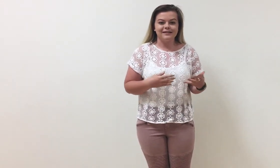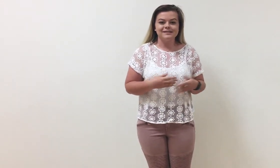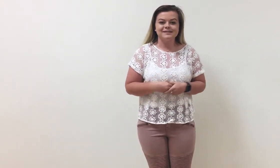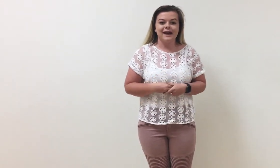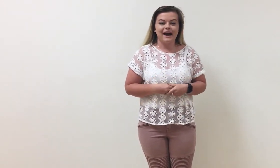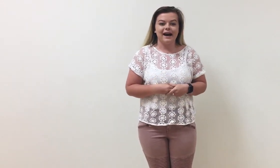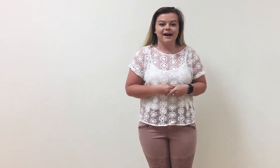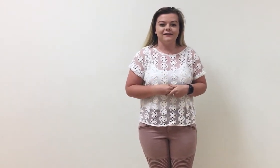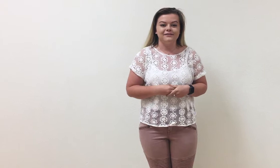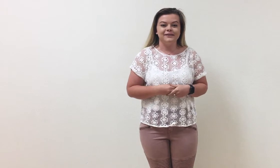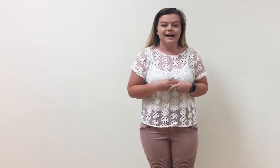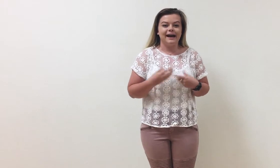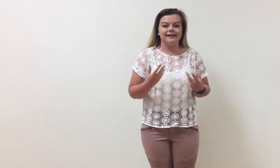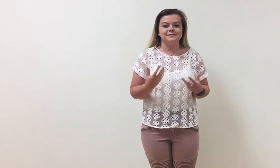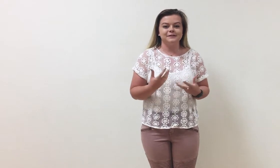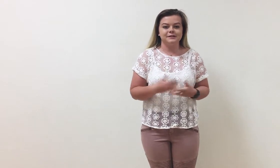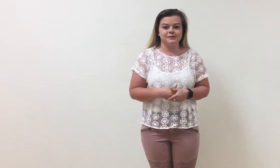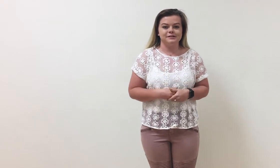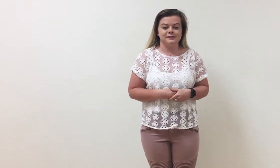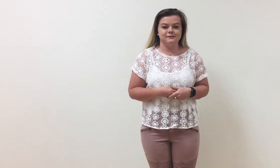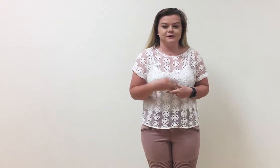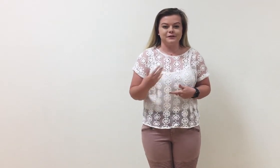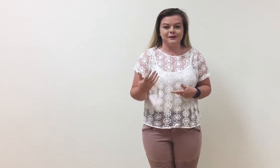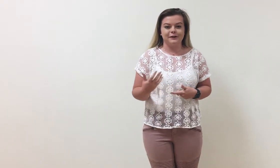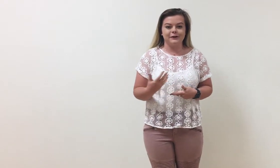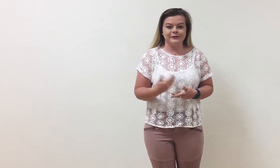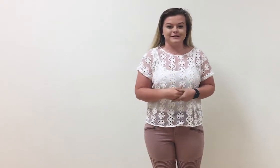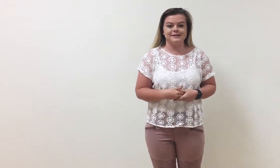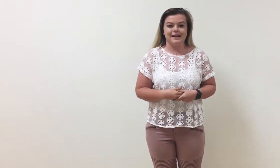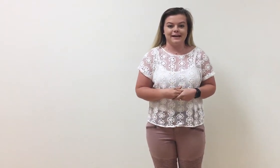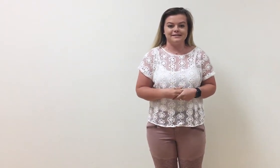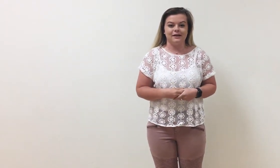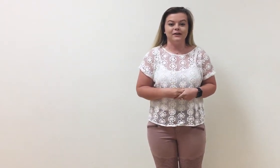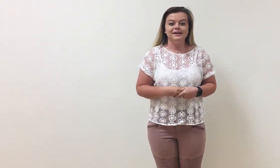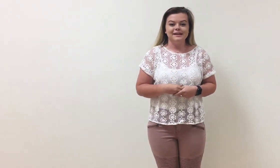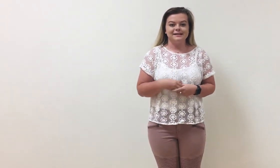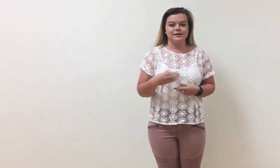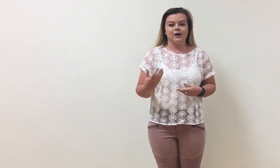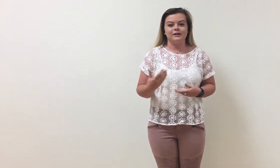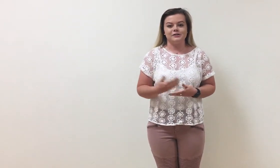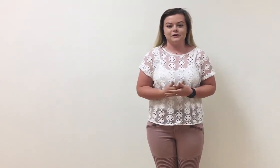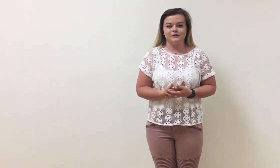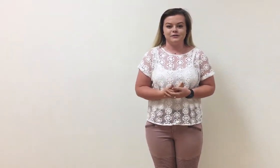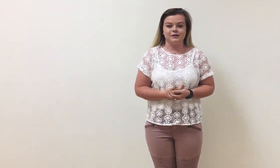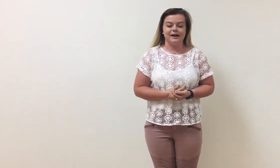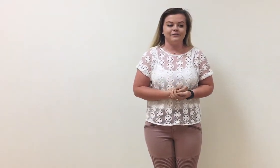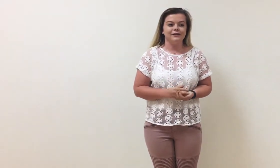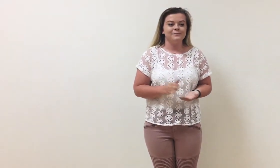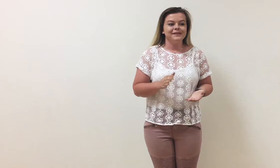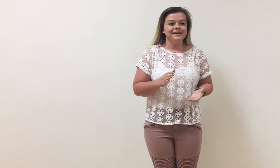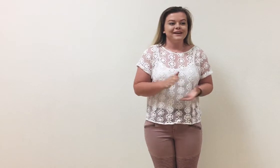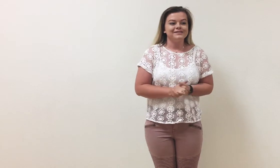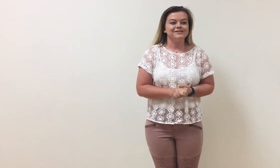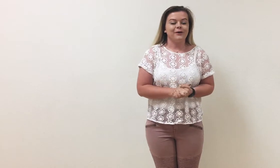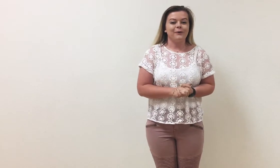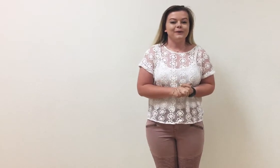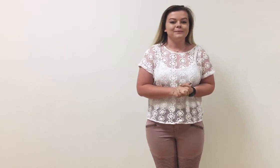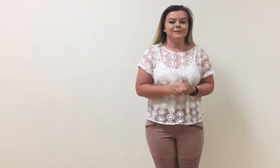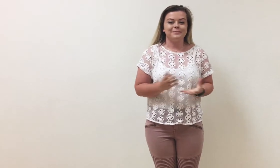us have had different interests in furthering our careers in ASL into college and our future life. So maybe you